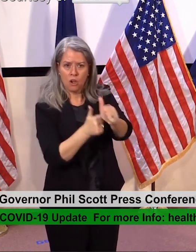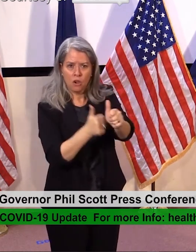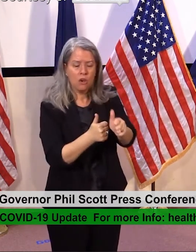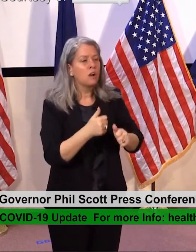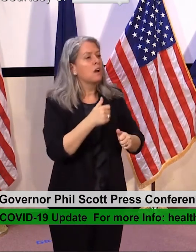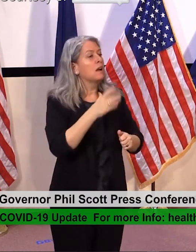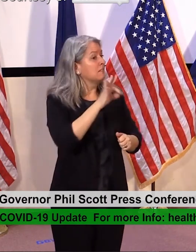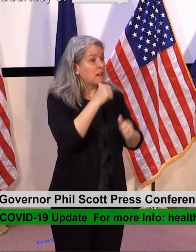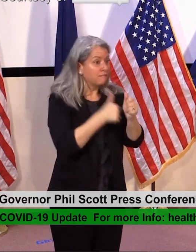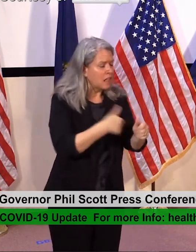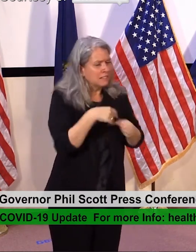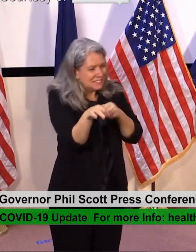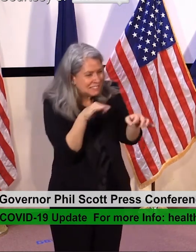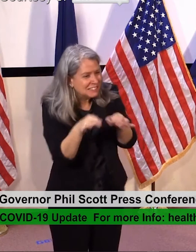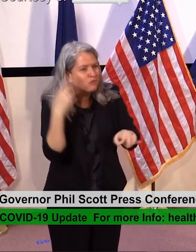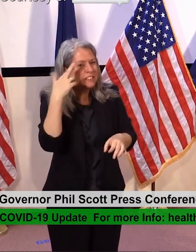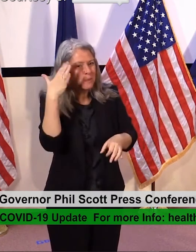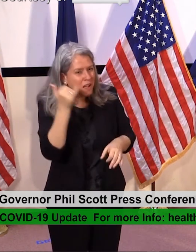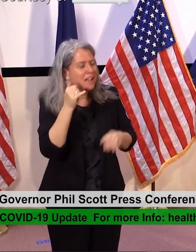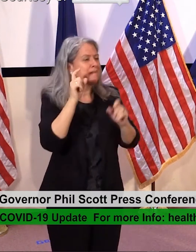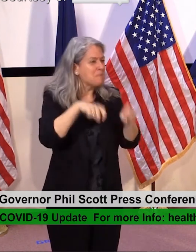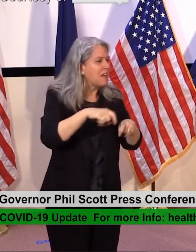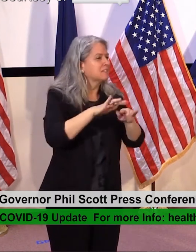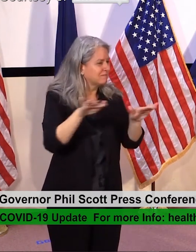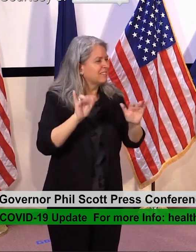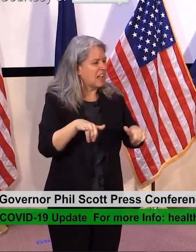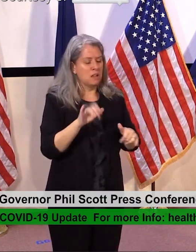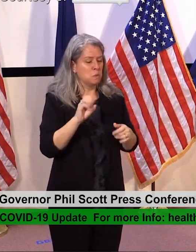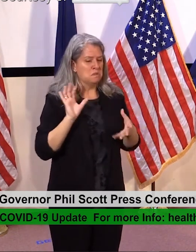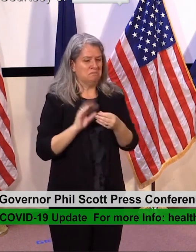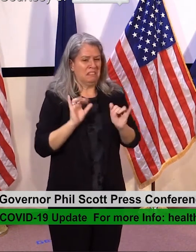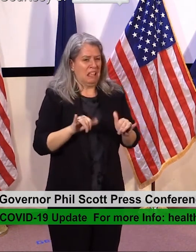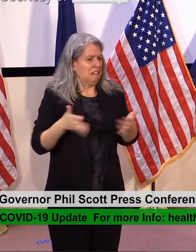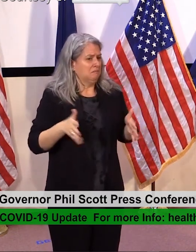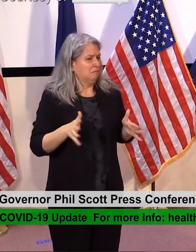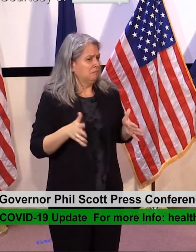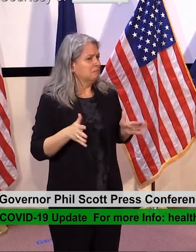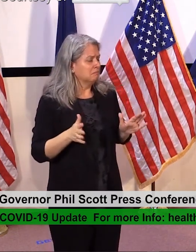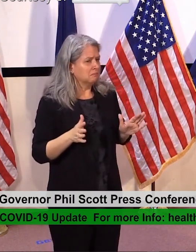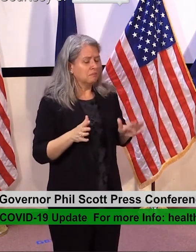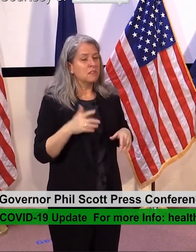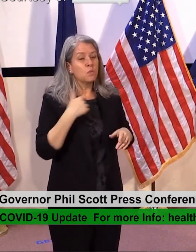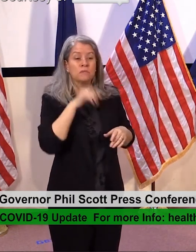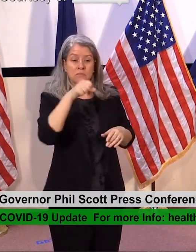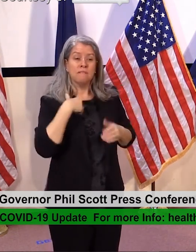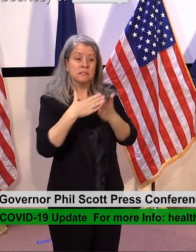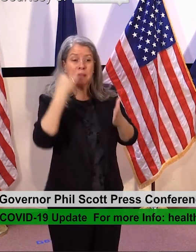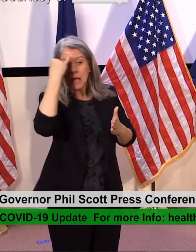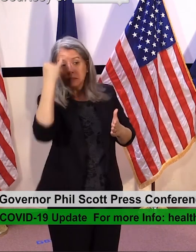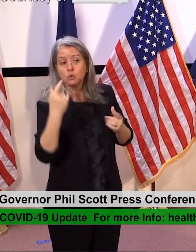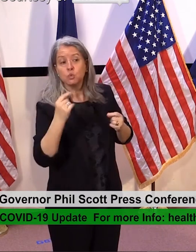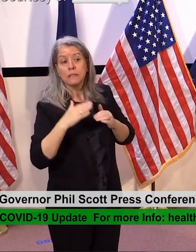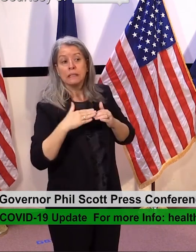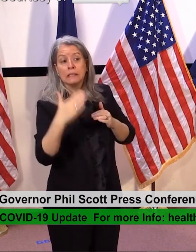educating the actions we've already put into place. But at this point in time, we have some in the queue, but at